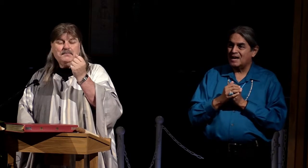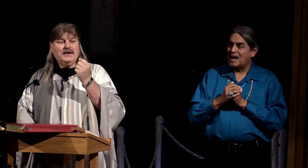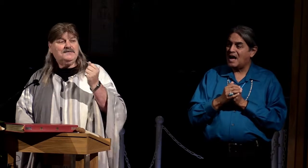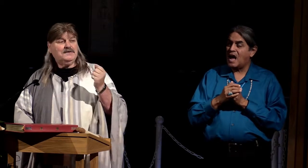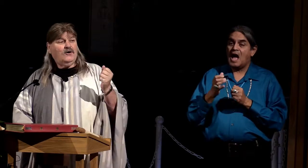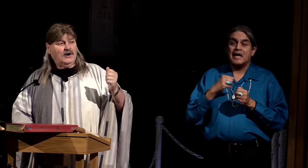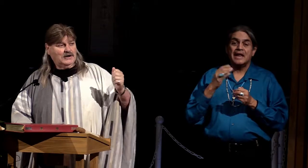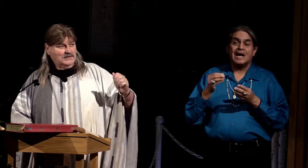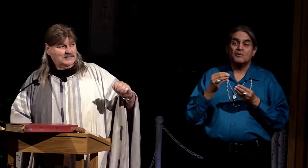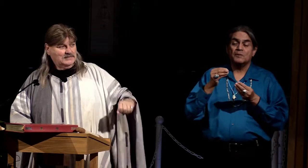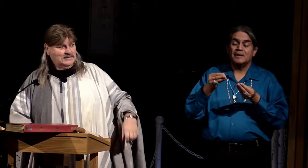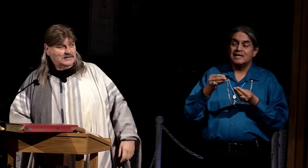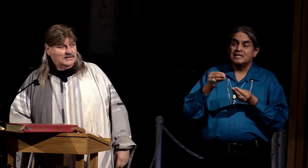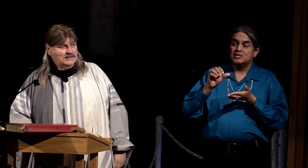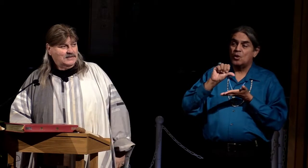And I will place oil,